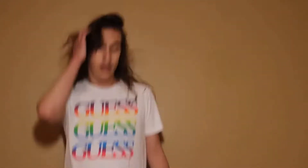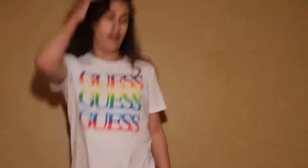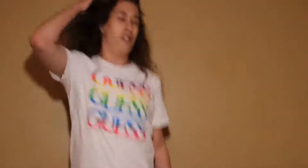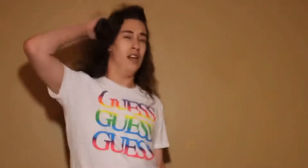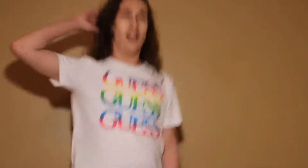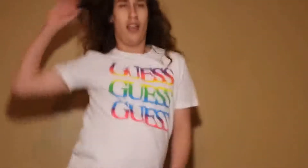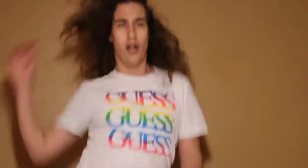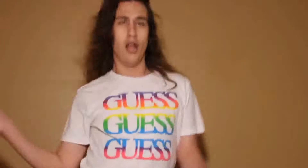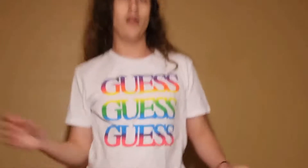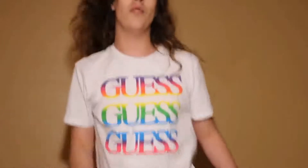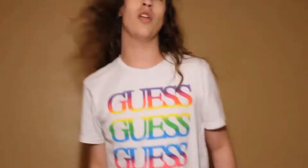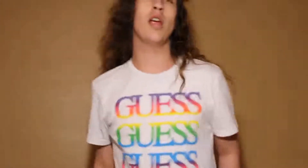the night.